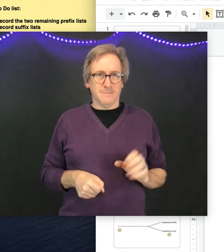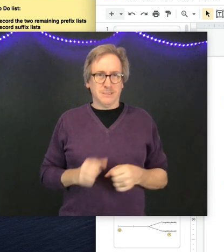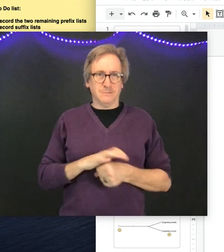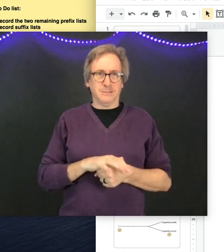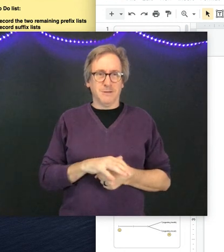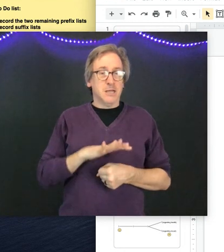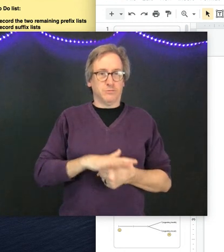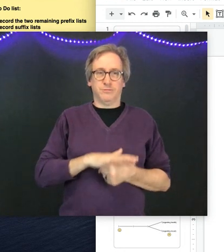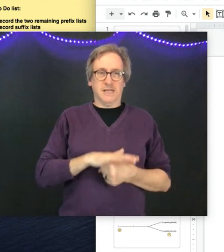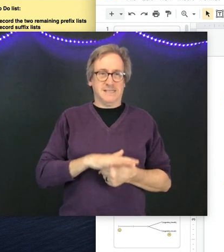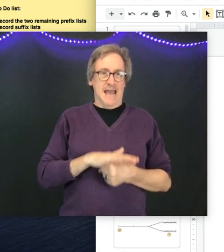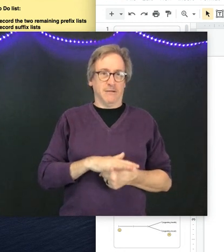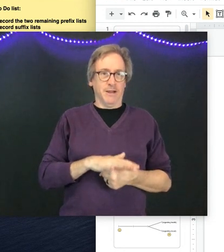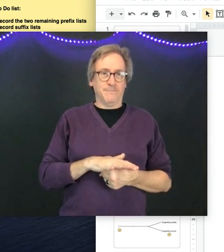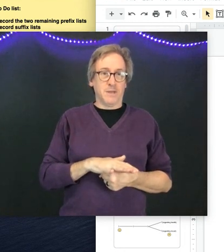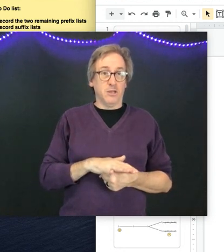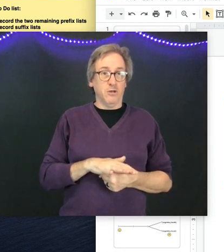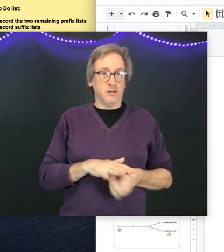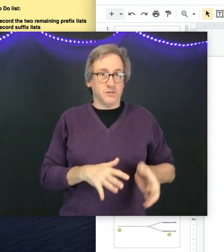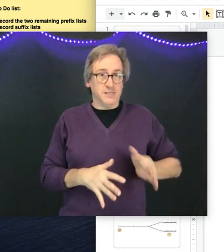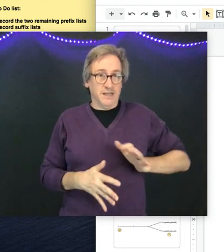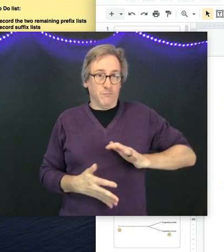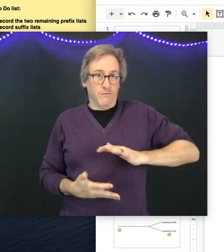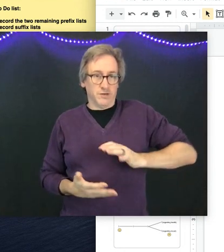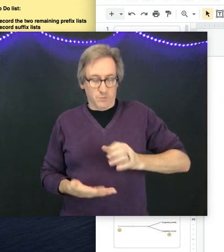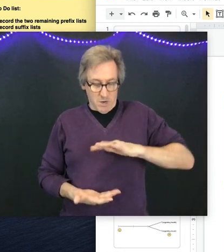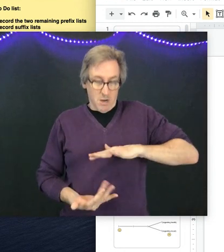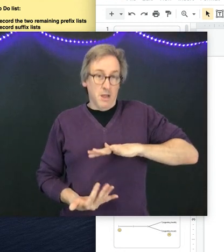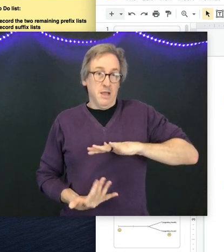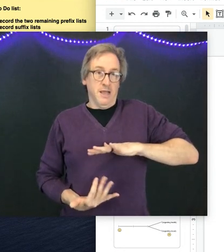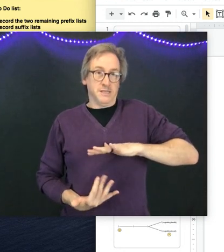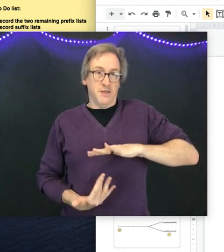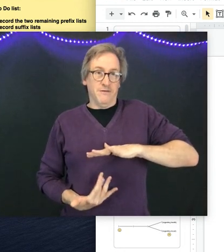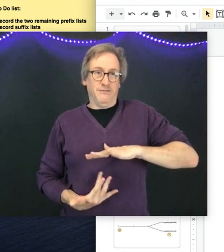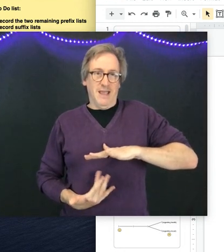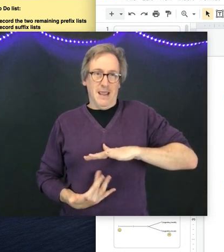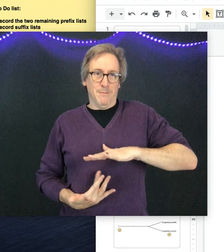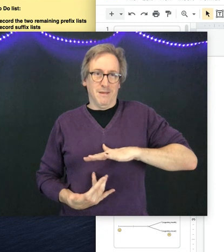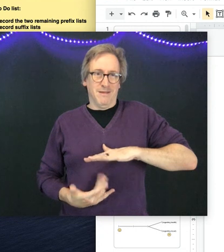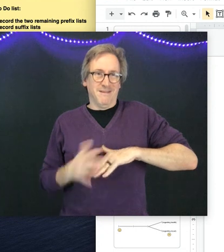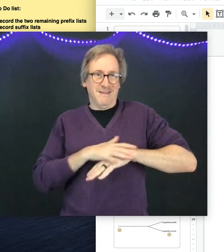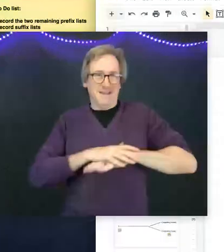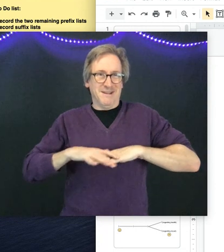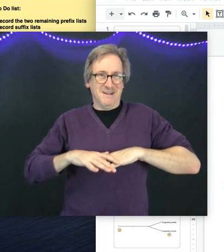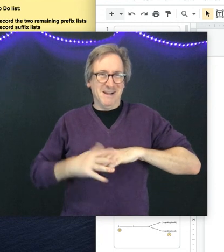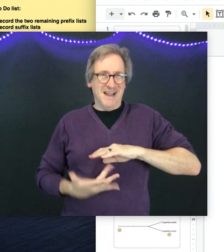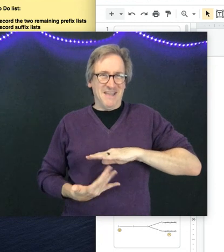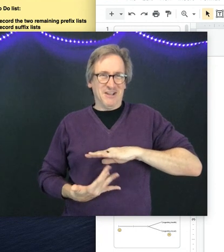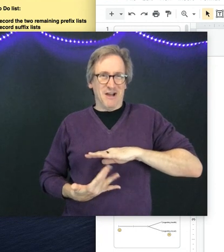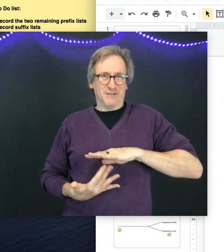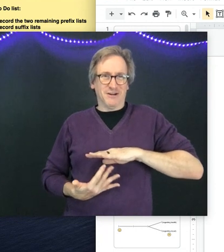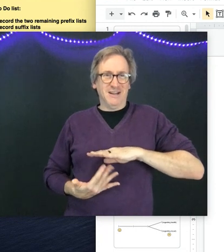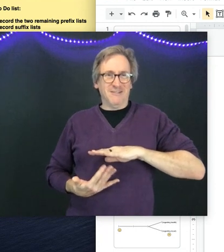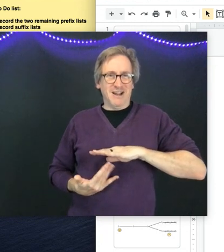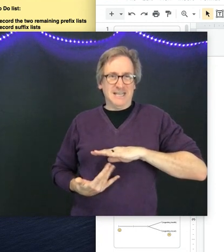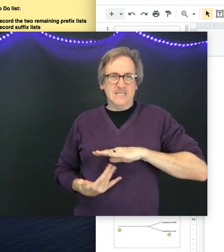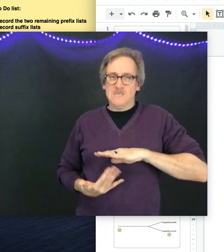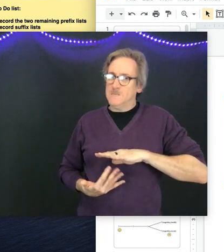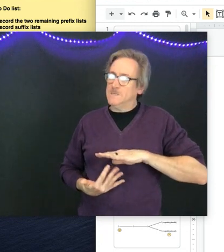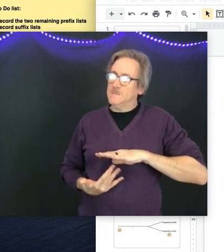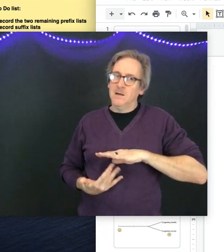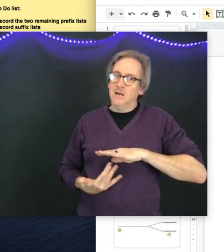at him, but I'm going to. It's that, right? You'll also see it reversed where it's the flame and the cover,